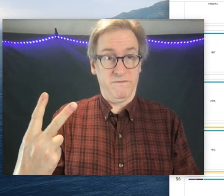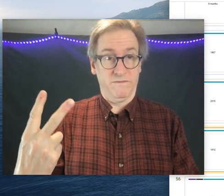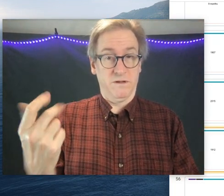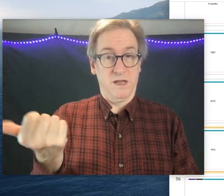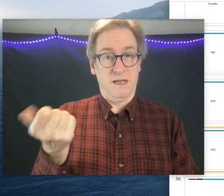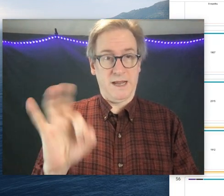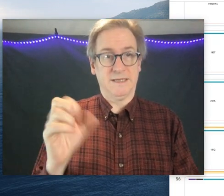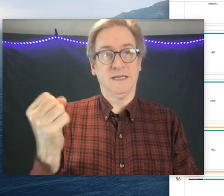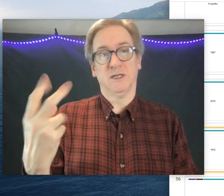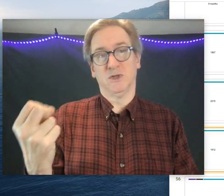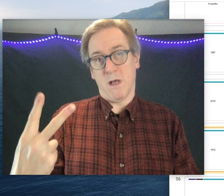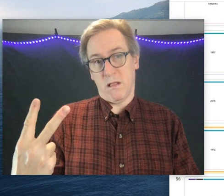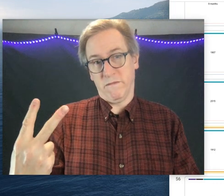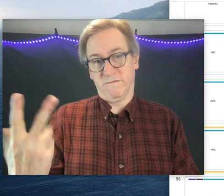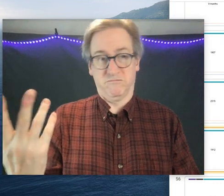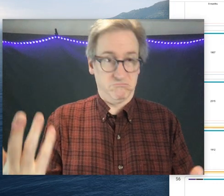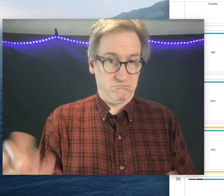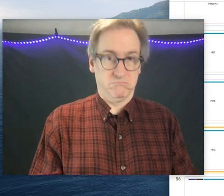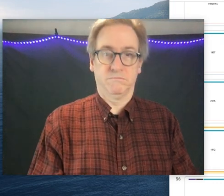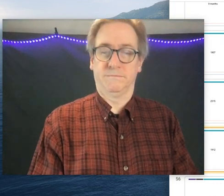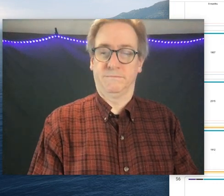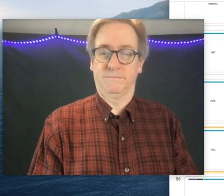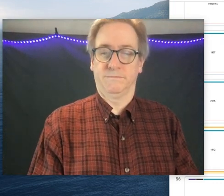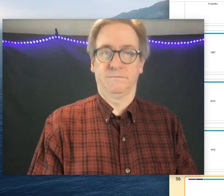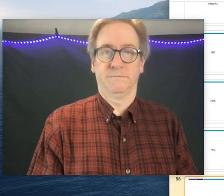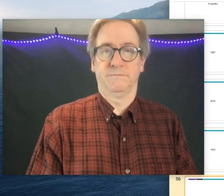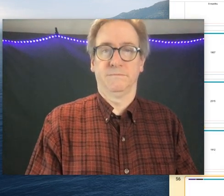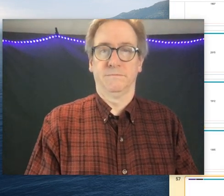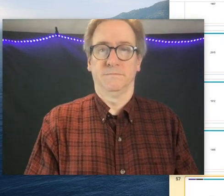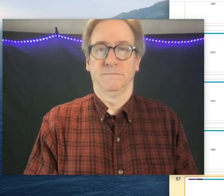1912. 1912.